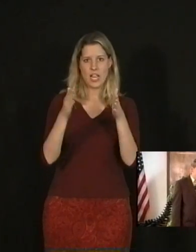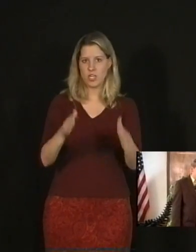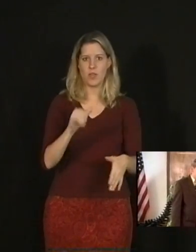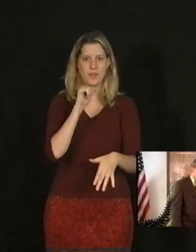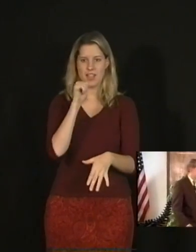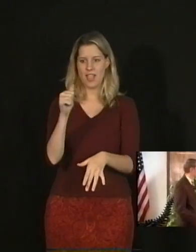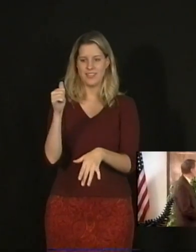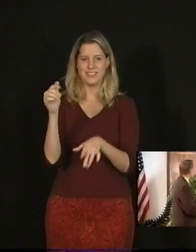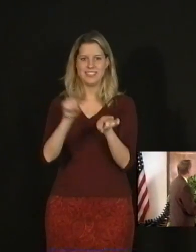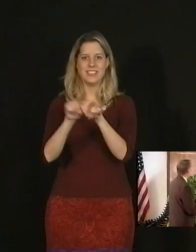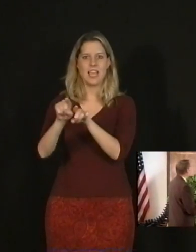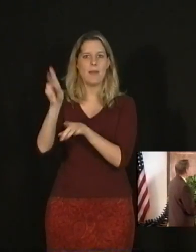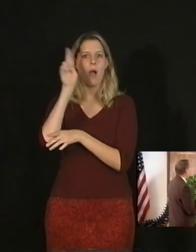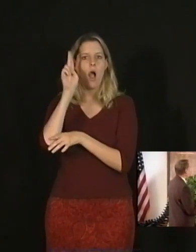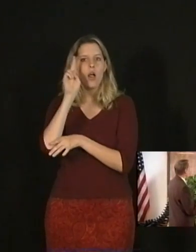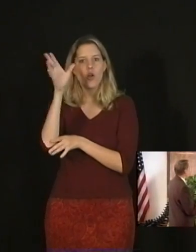grandpa.